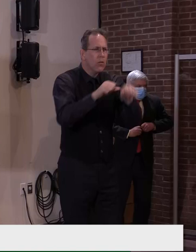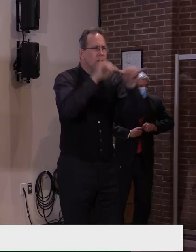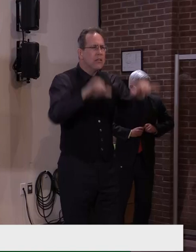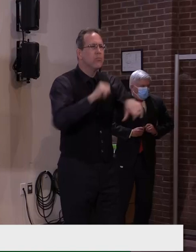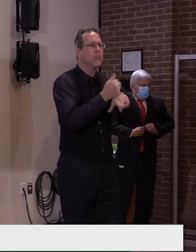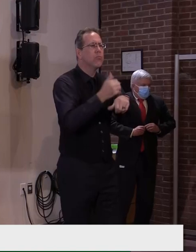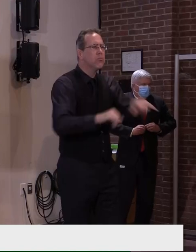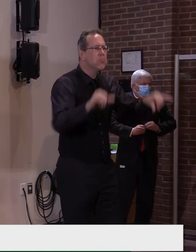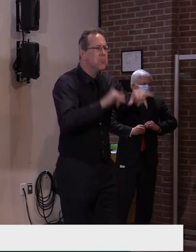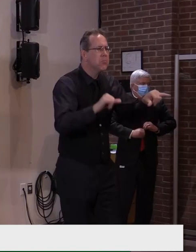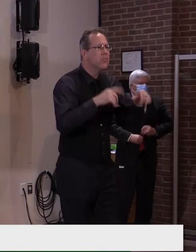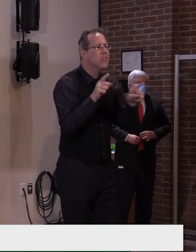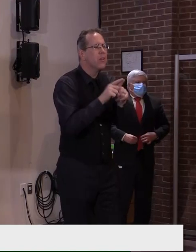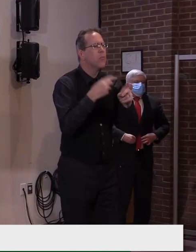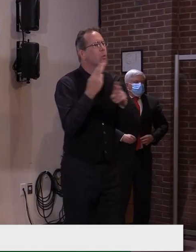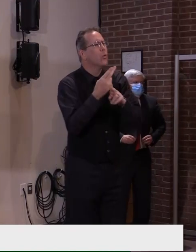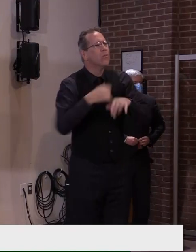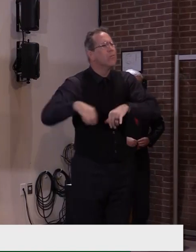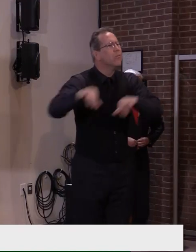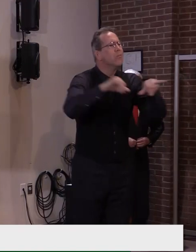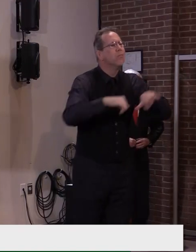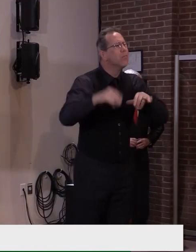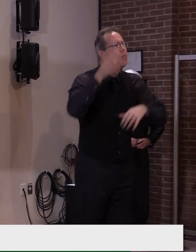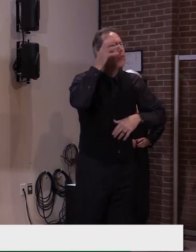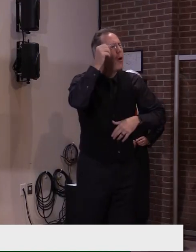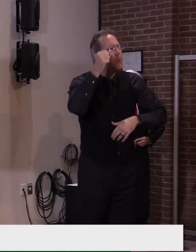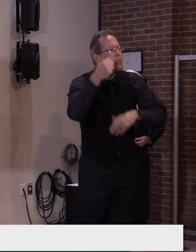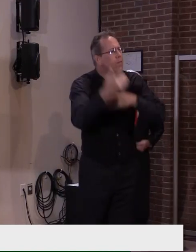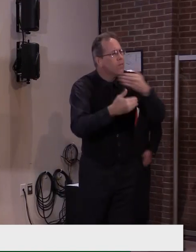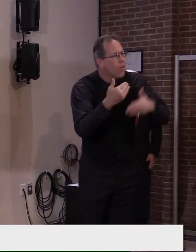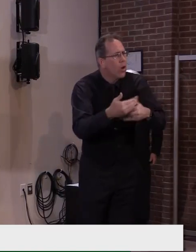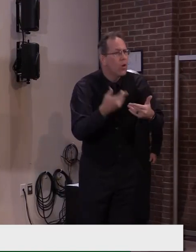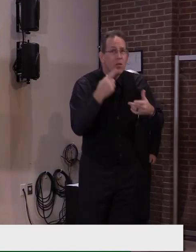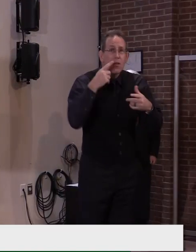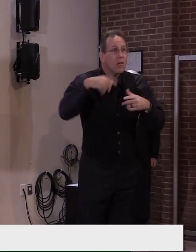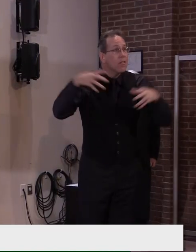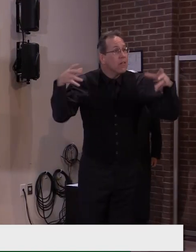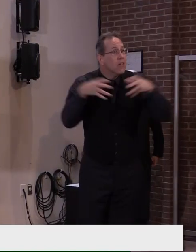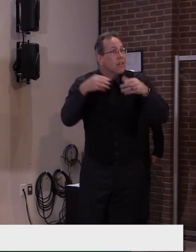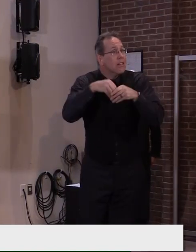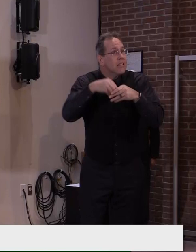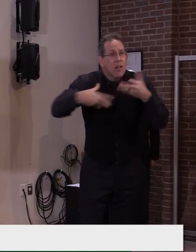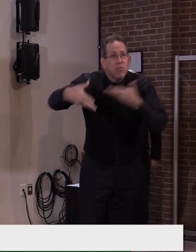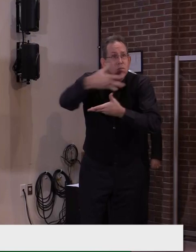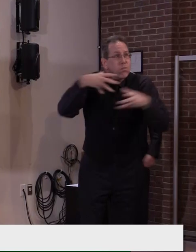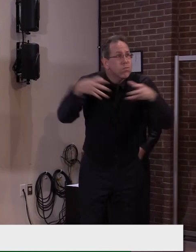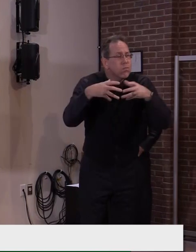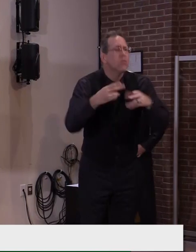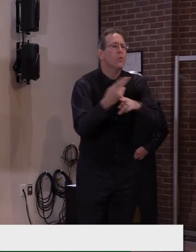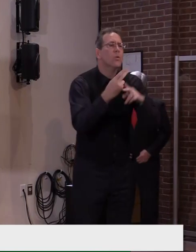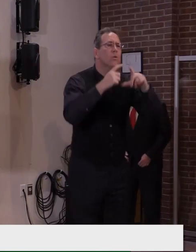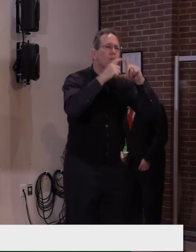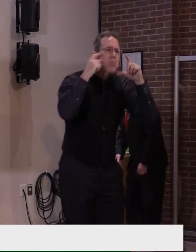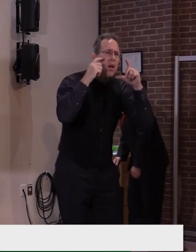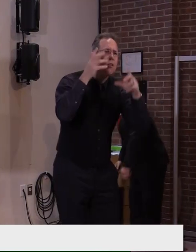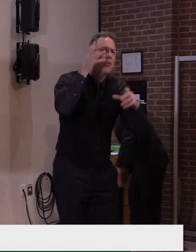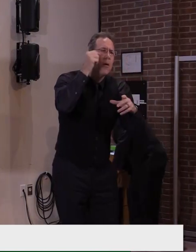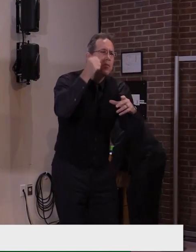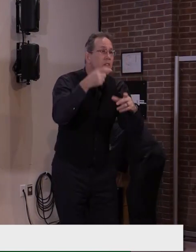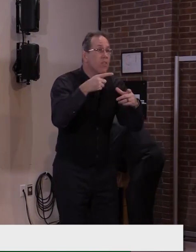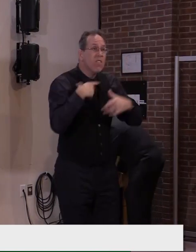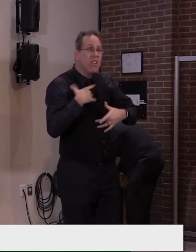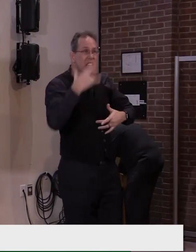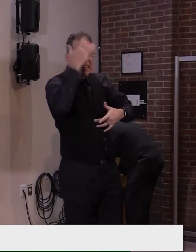repeatedly, like wearing masks indoors in crowded public spaces and staying home when sick. On testing,